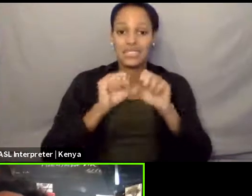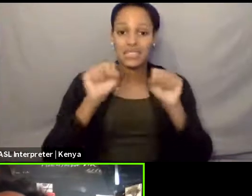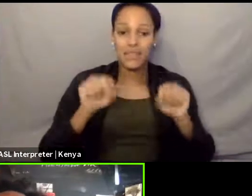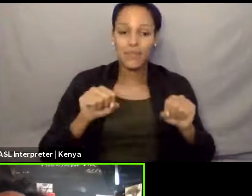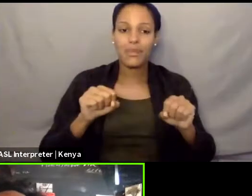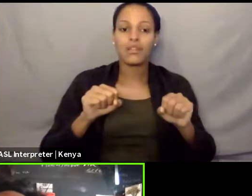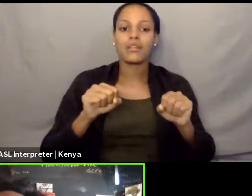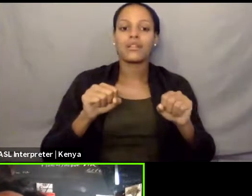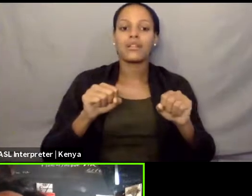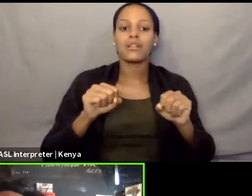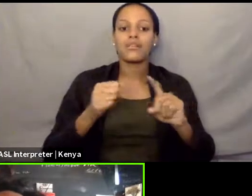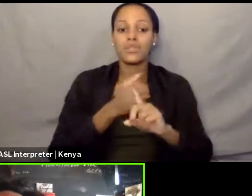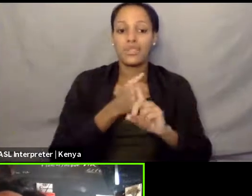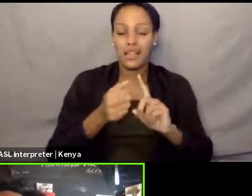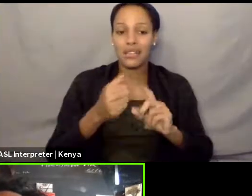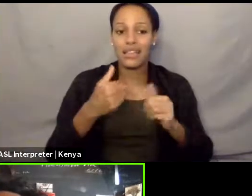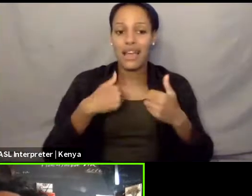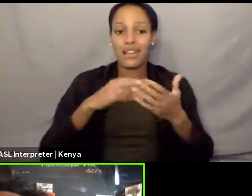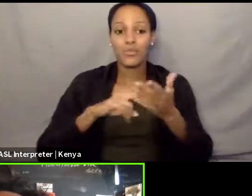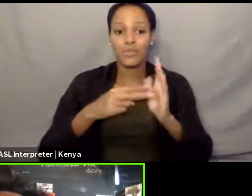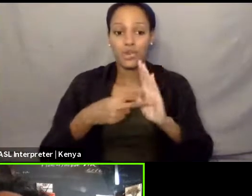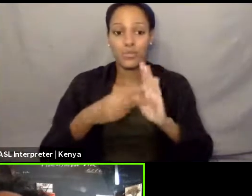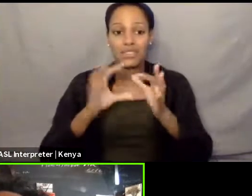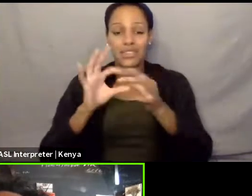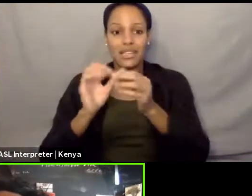to a brutal culture,